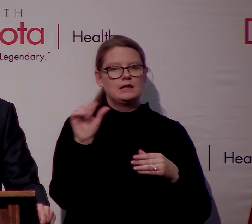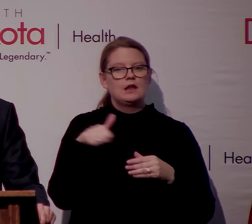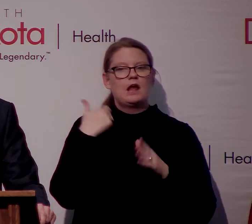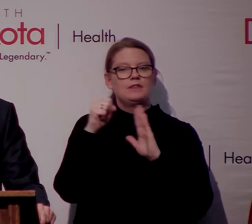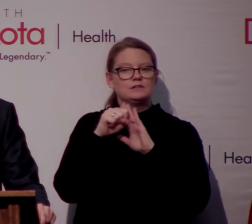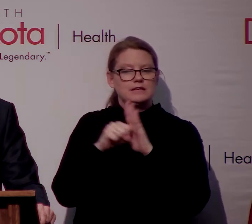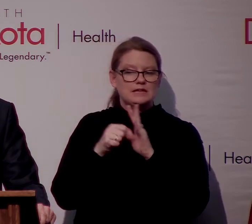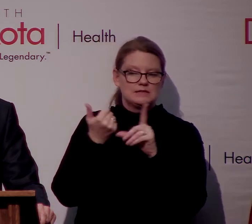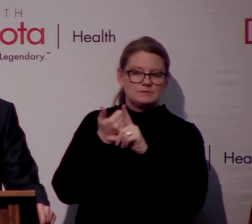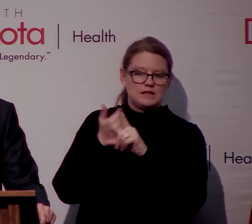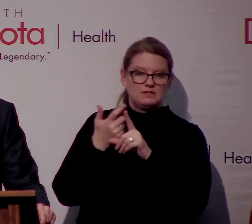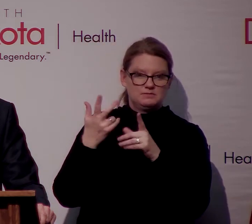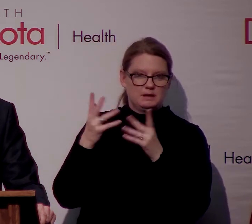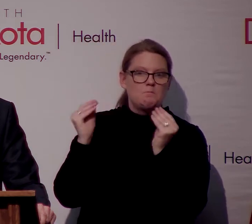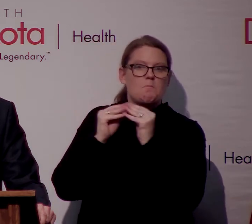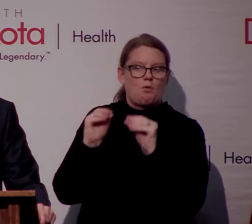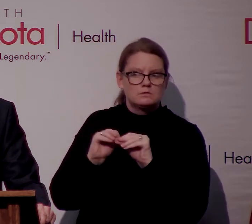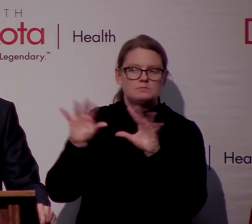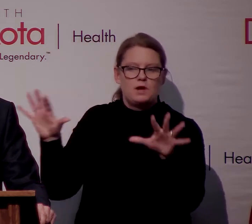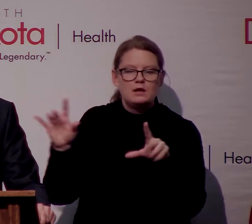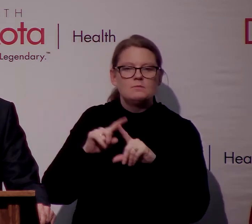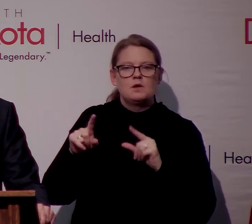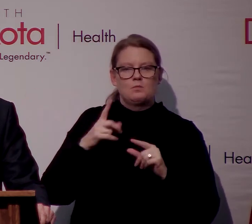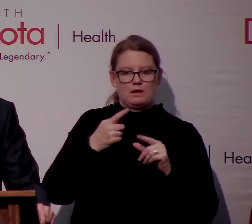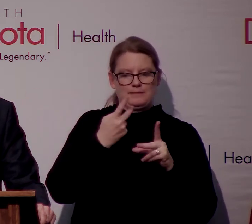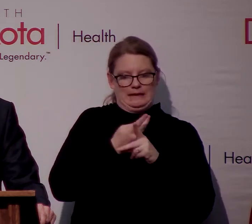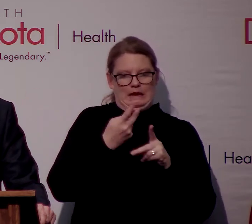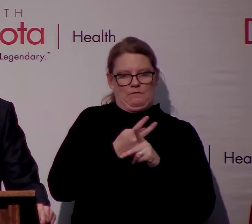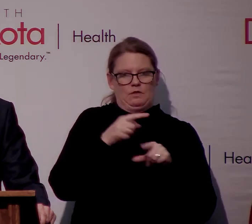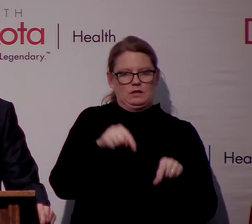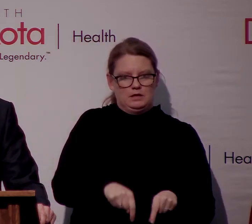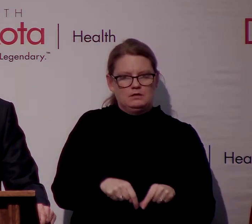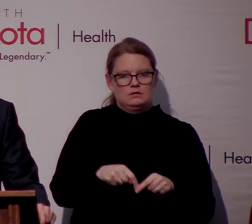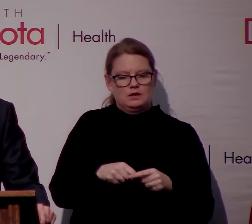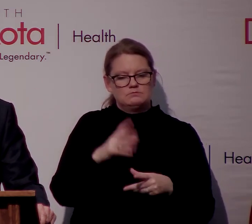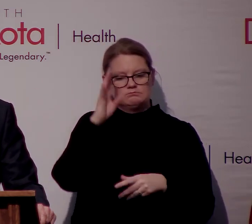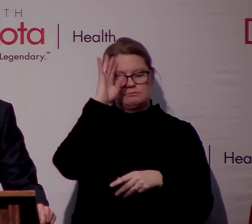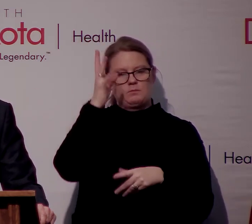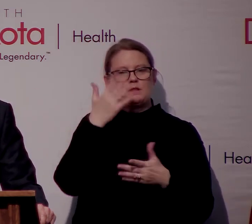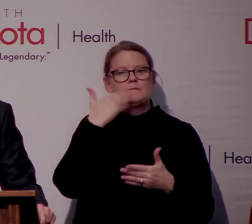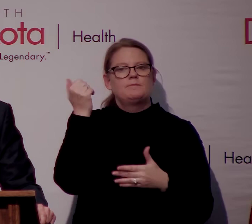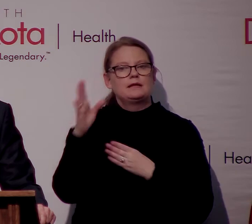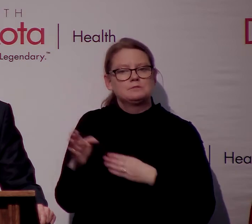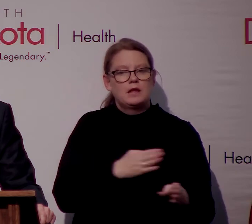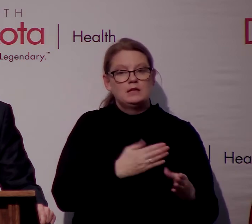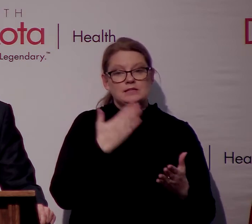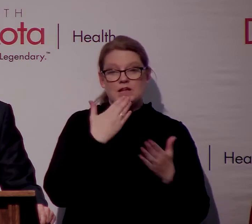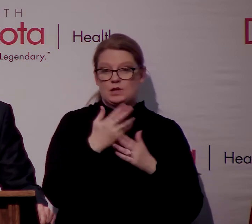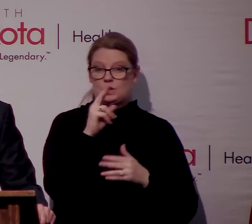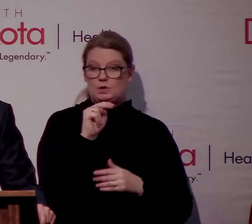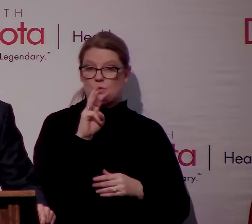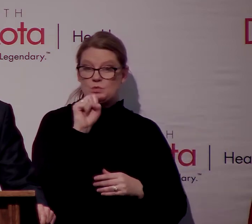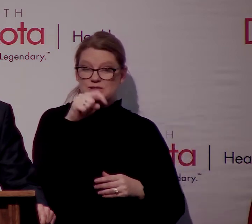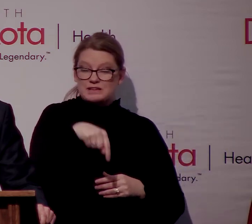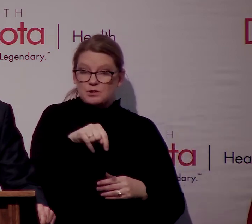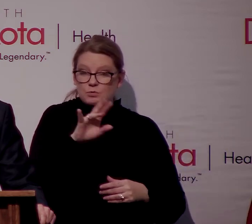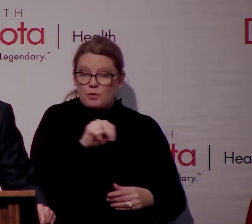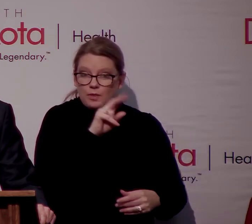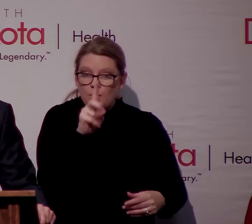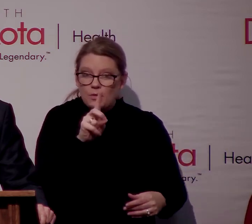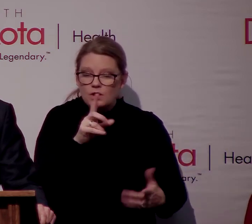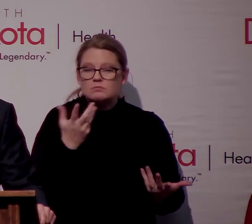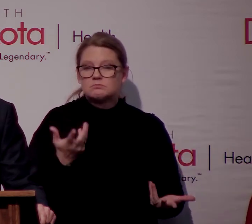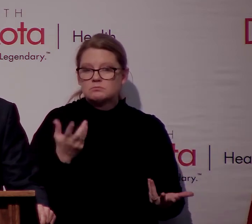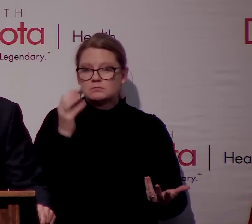more prevalent than here in North Dakota. And I'd say again, the good news for North Dakota is that we are still